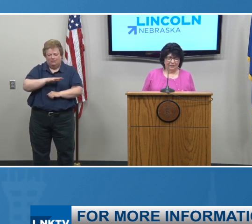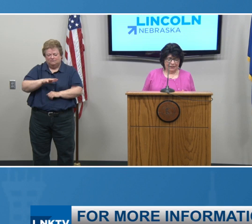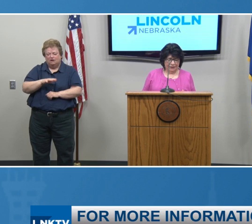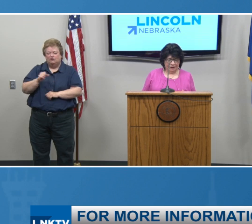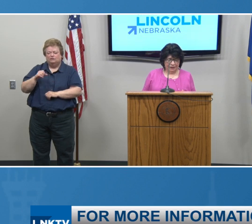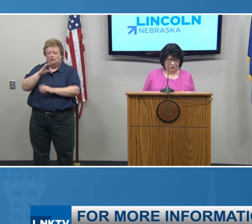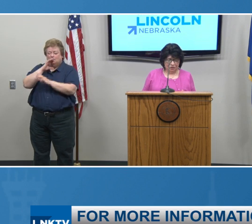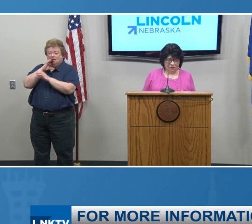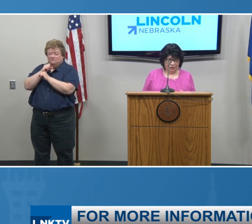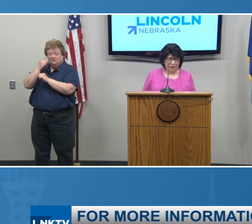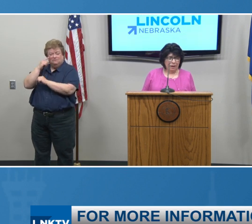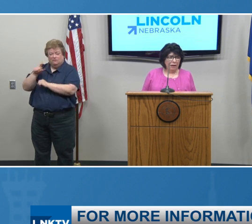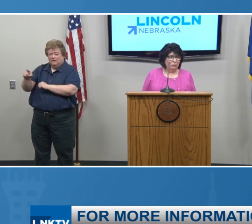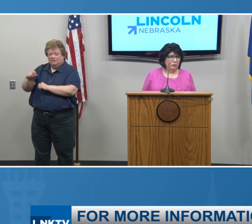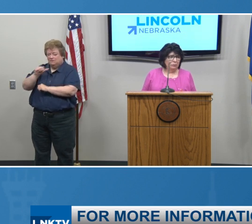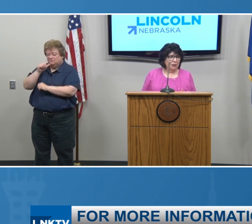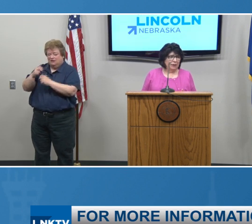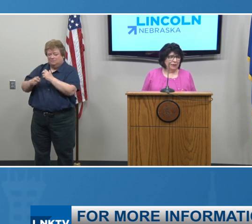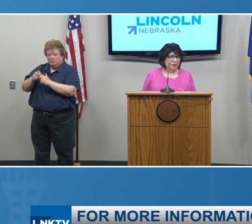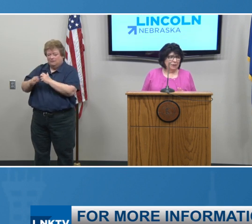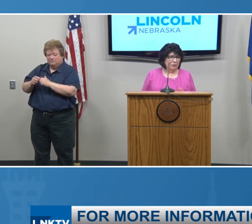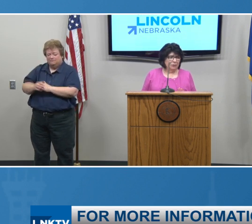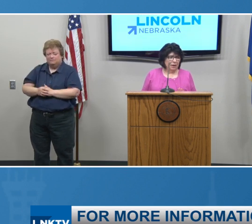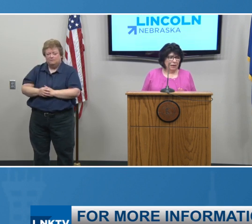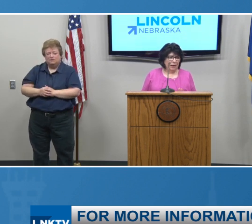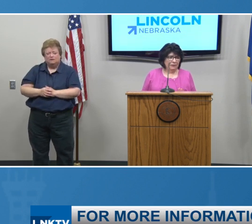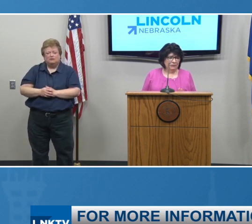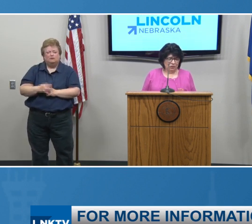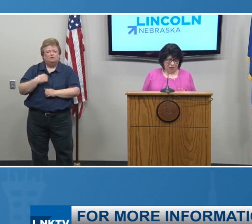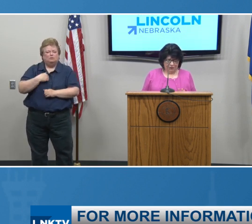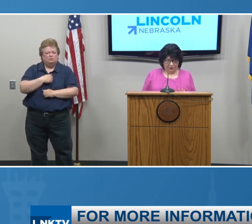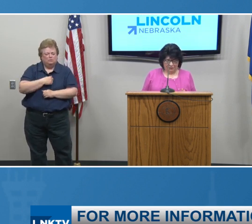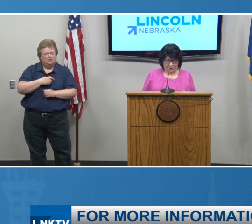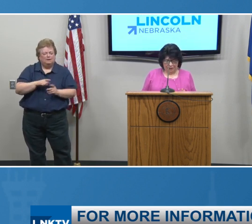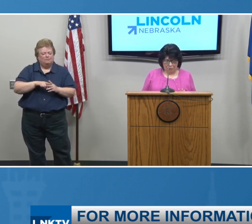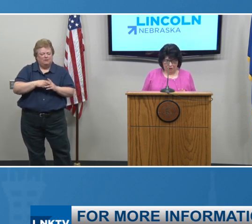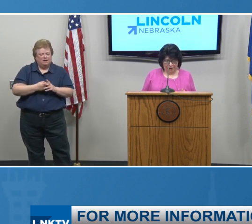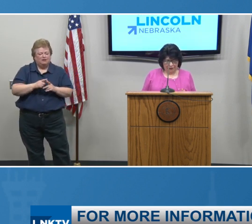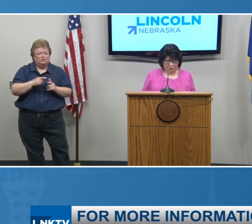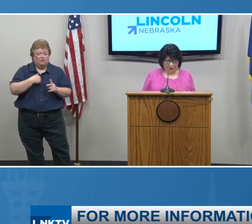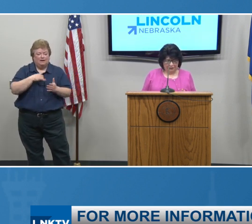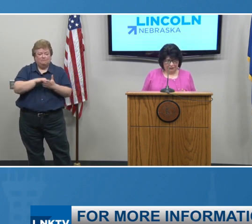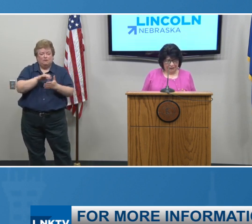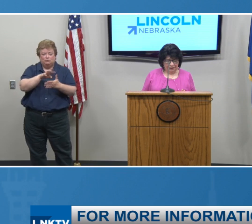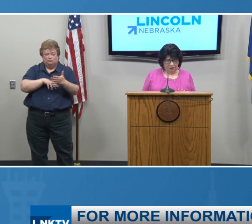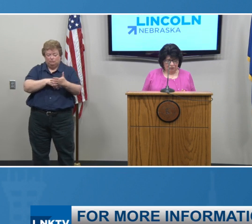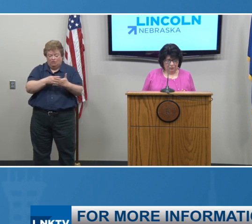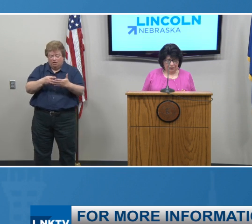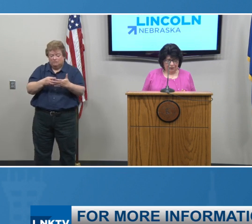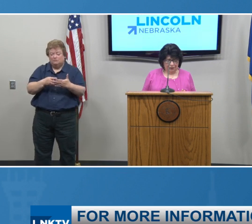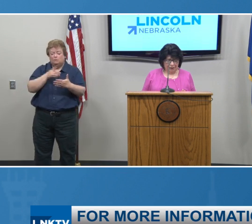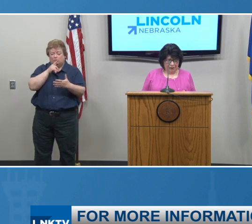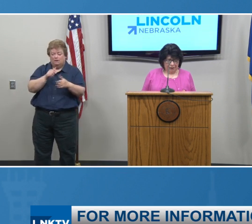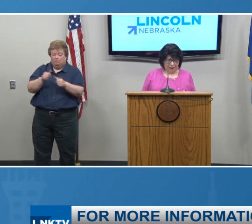for them is not an issue. We will begin to have these charts available at the